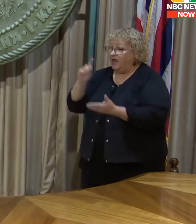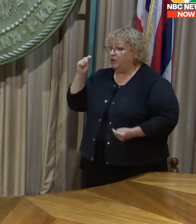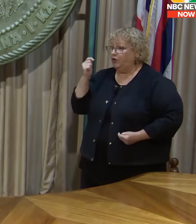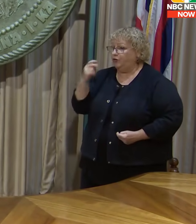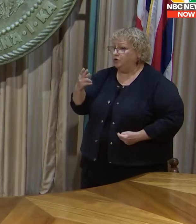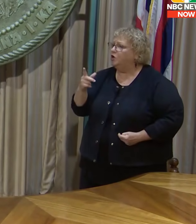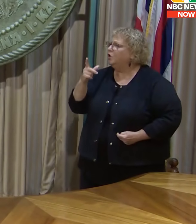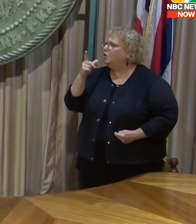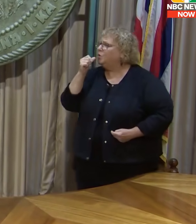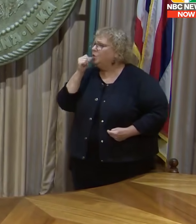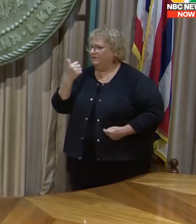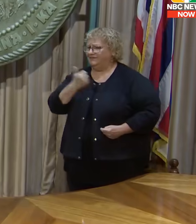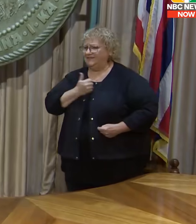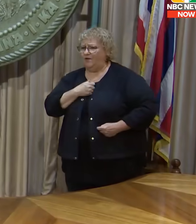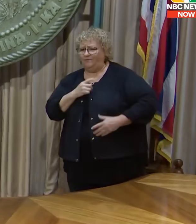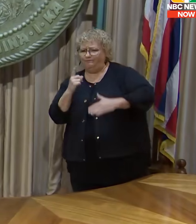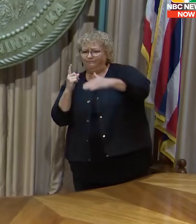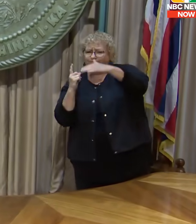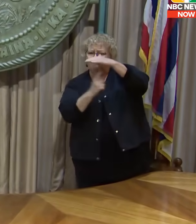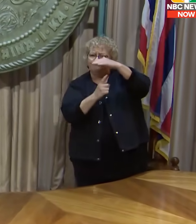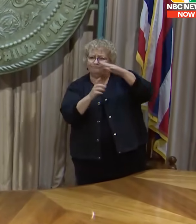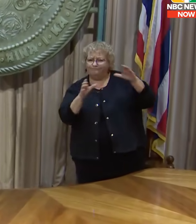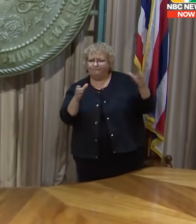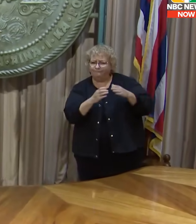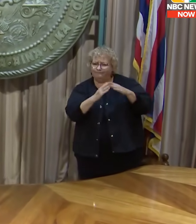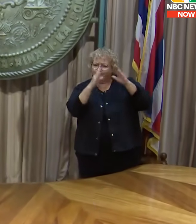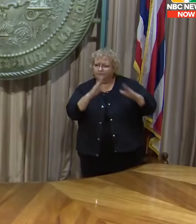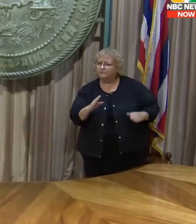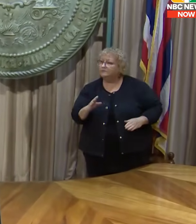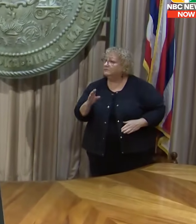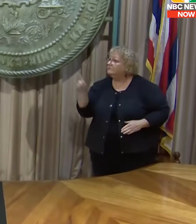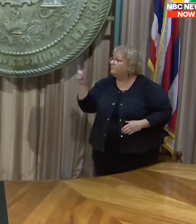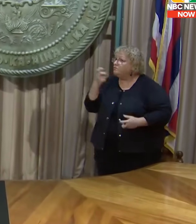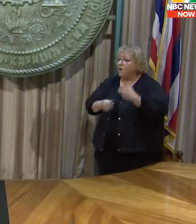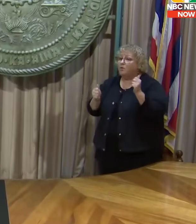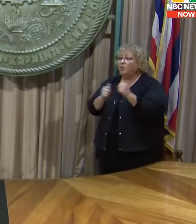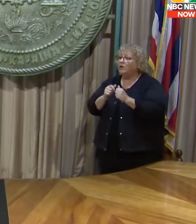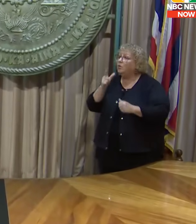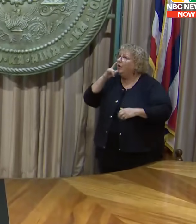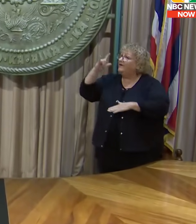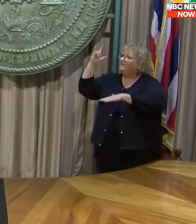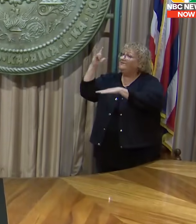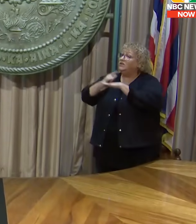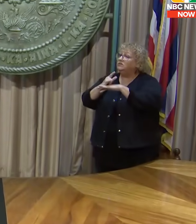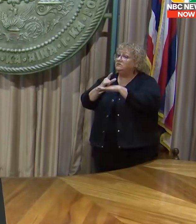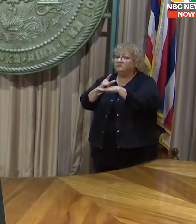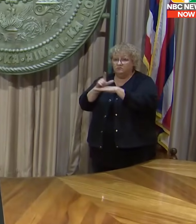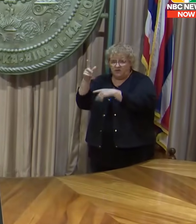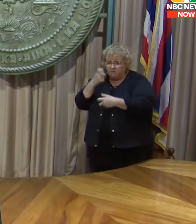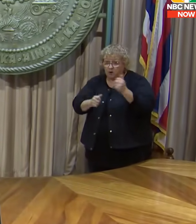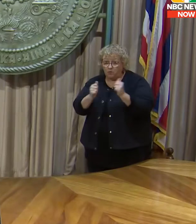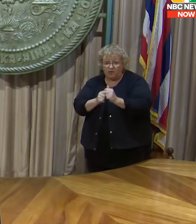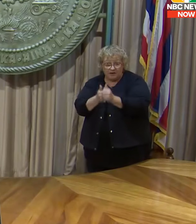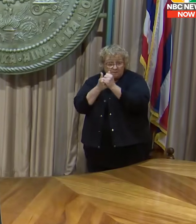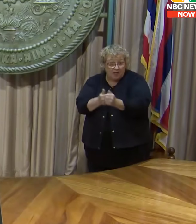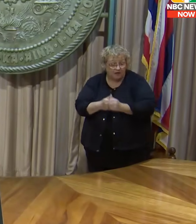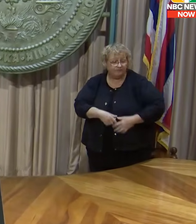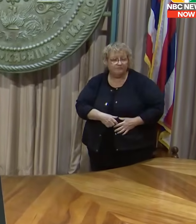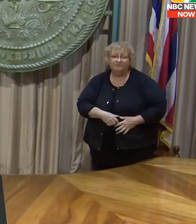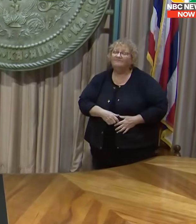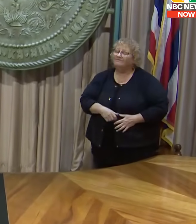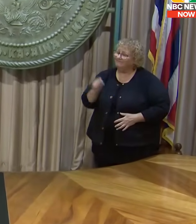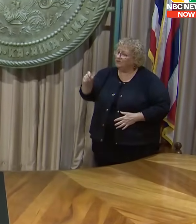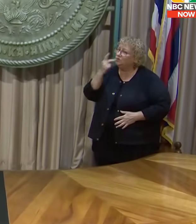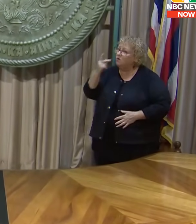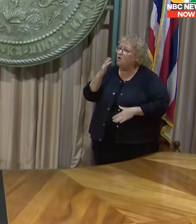been self-quarantined? Have there been any problems with compliance? You know, I think that you've seen some